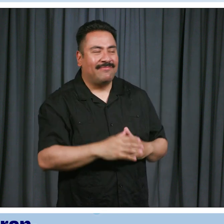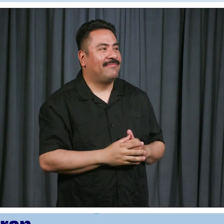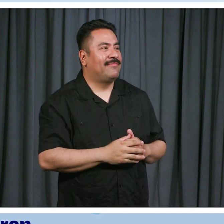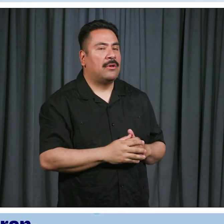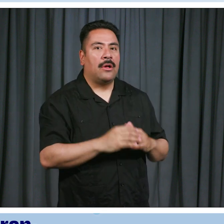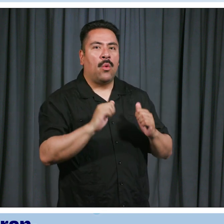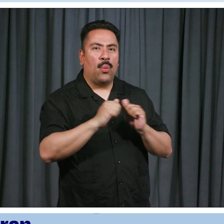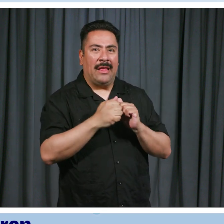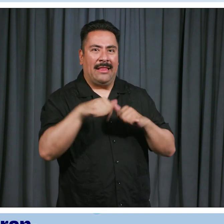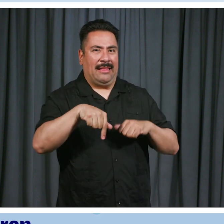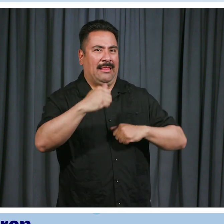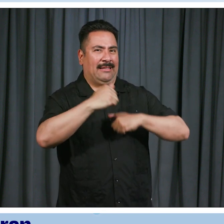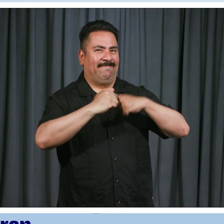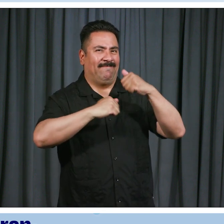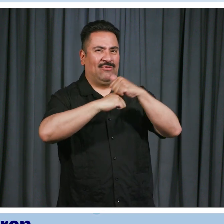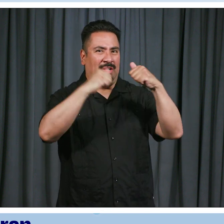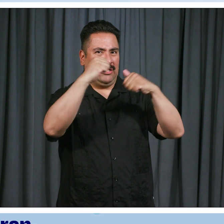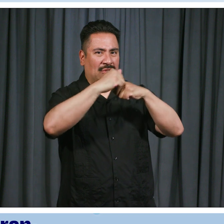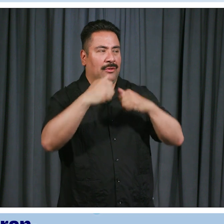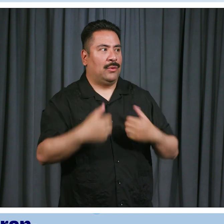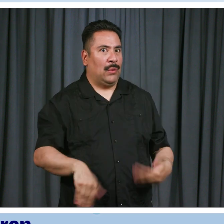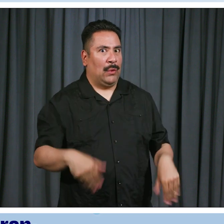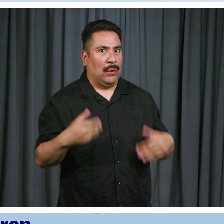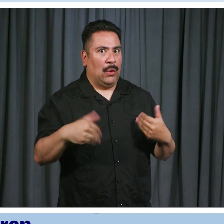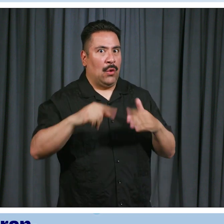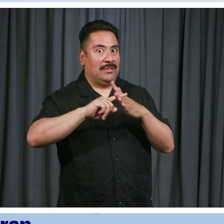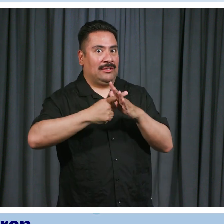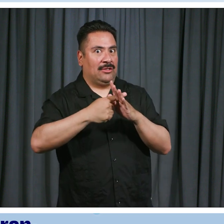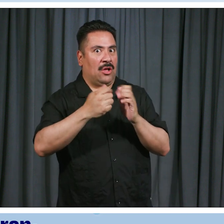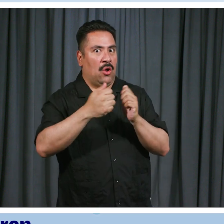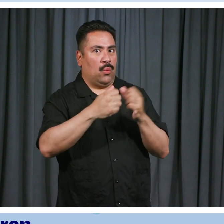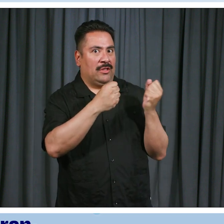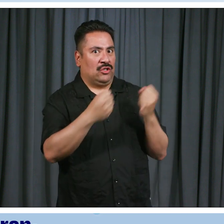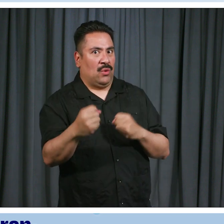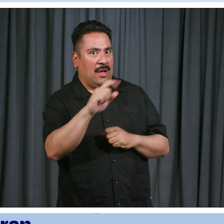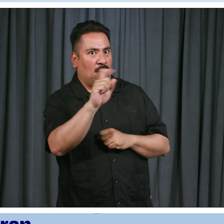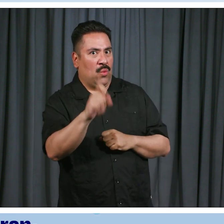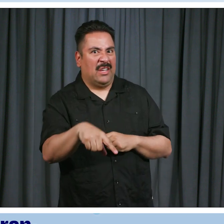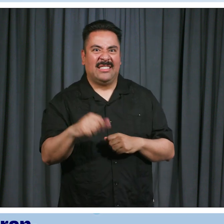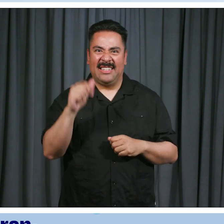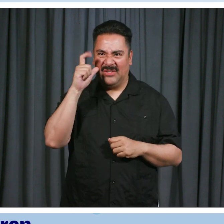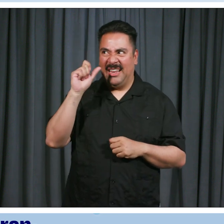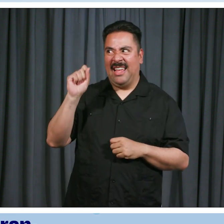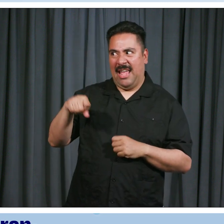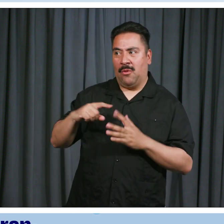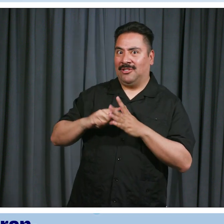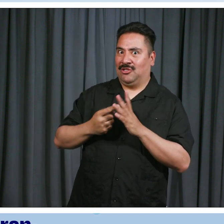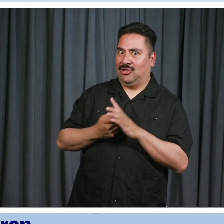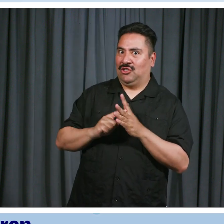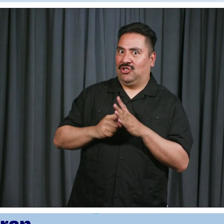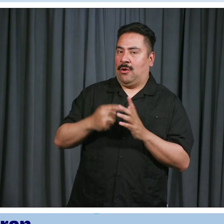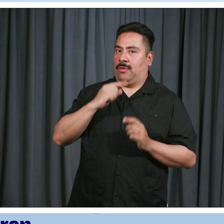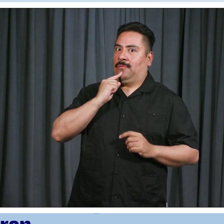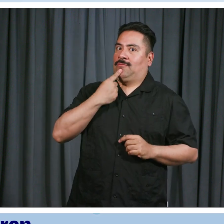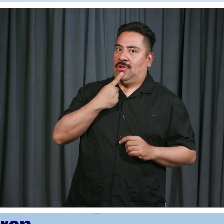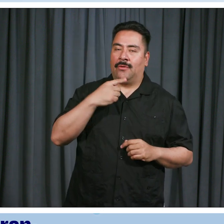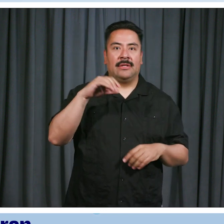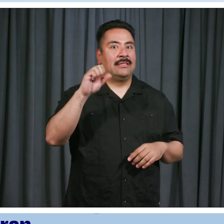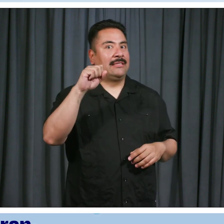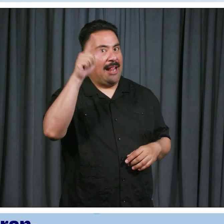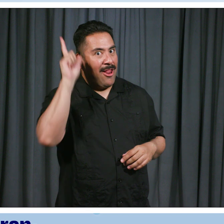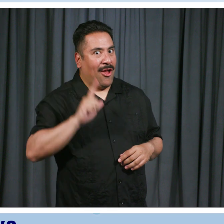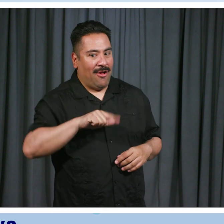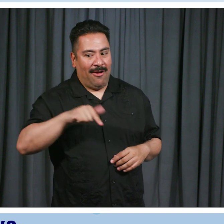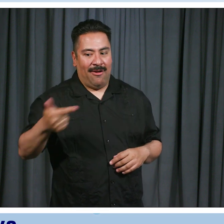terms of format. So, this is a very heavy question we're kinda to turning. start with. Now we're going to talk Okay. about very heavy